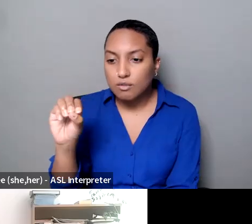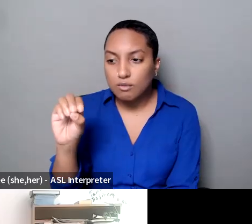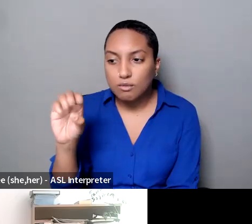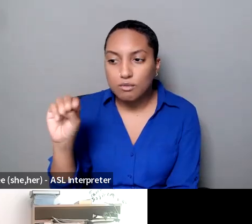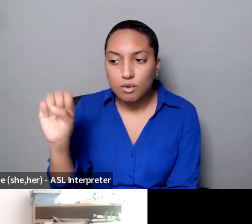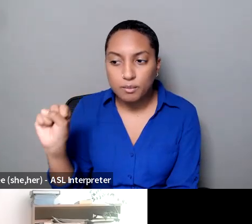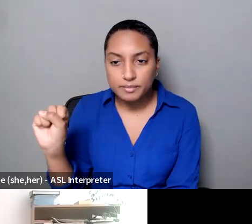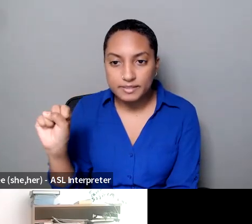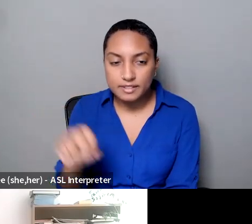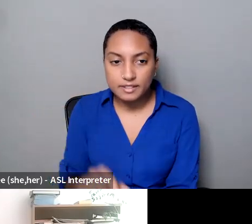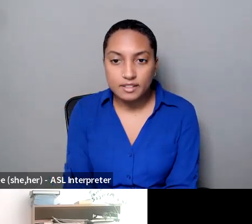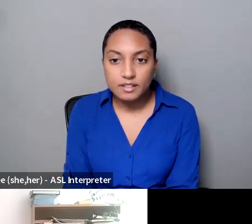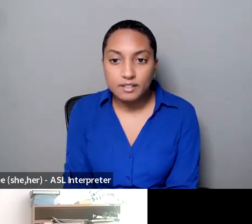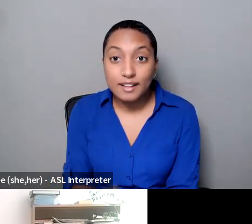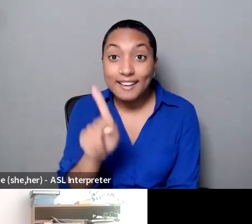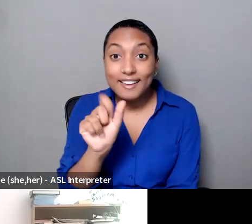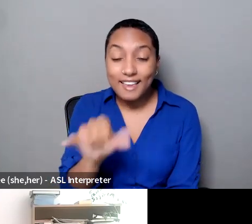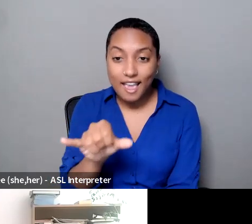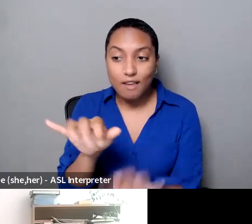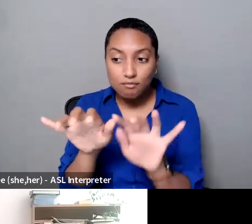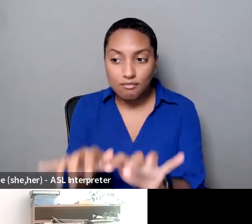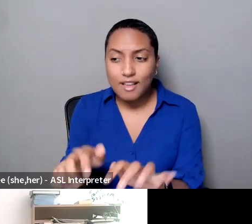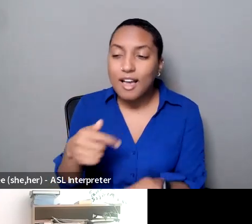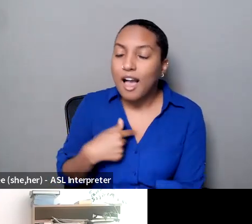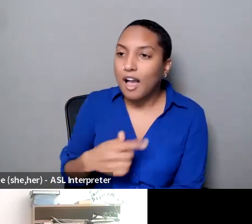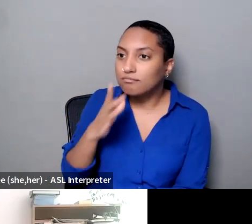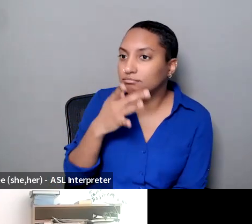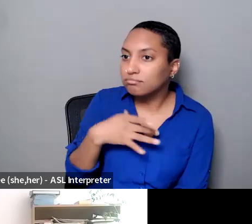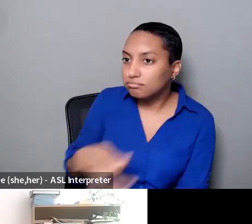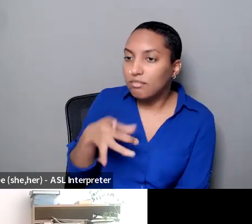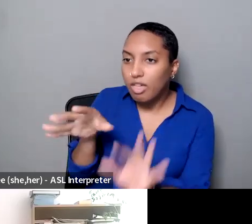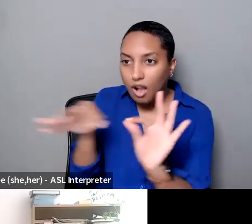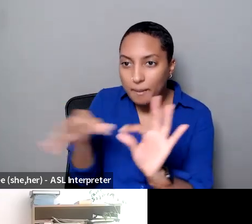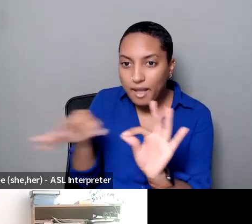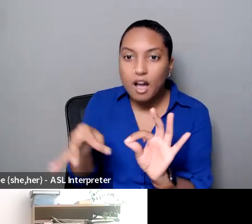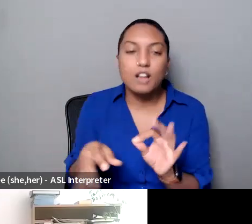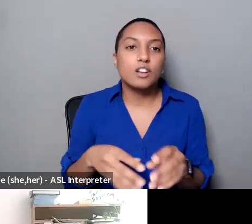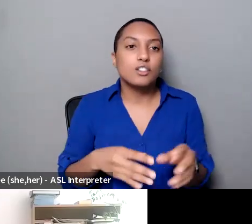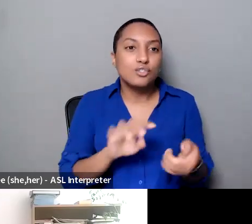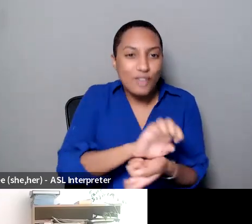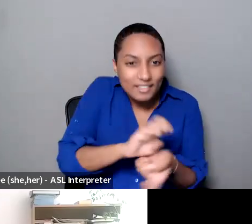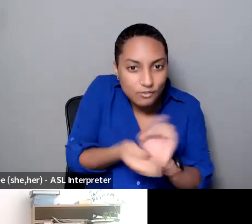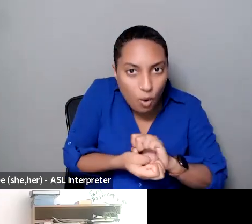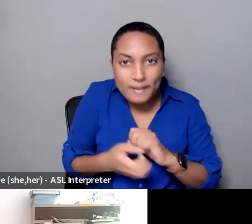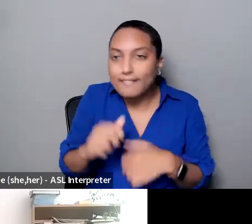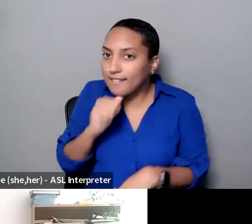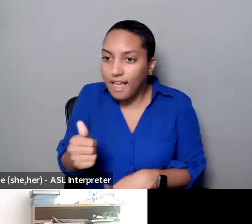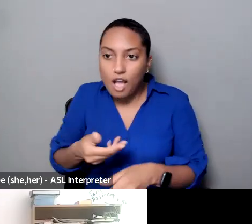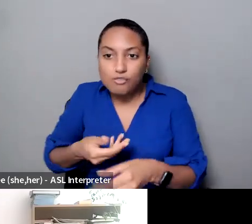We have Kay that wrote, I like Dr. Groom's comment on transformative versus transactional. Can you expand on this